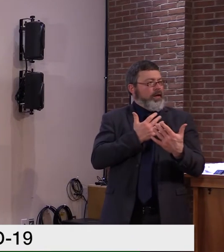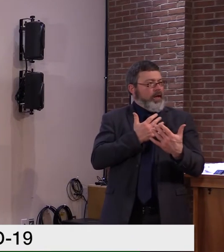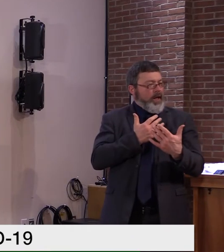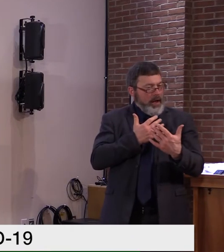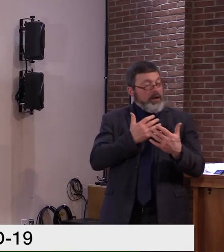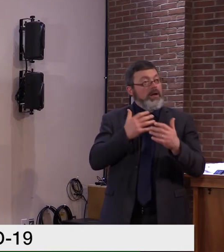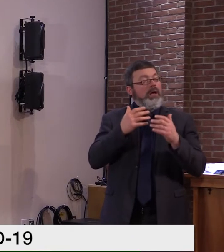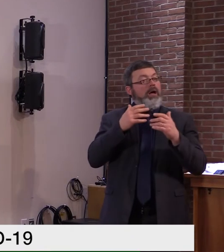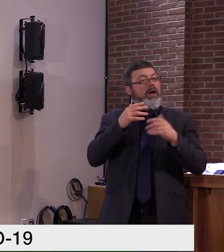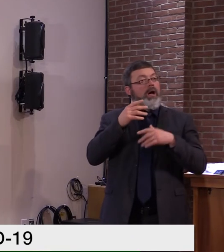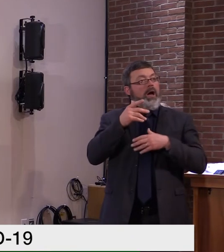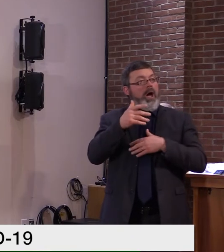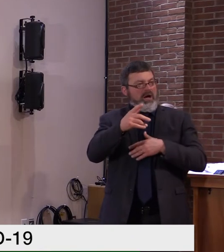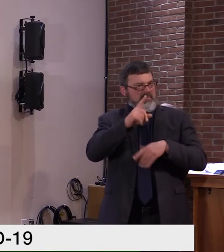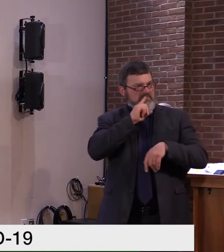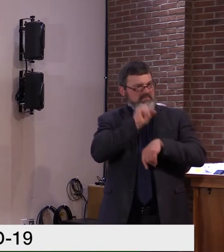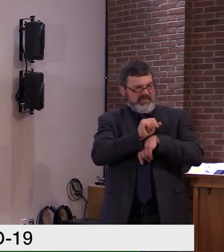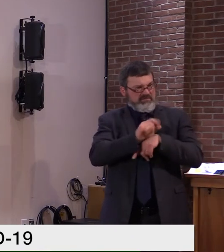All right, that's it. Thank you.